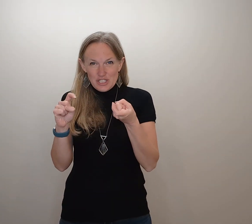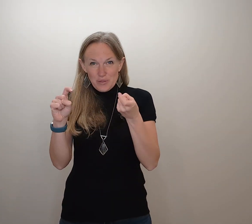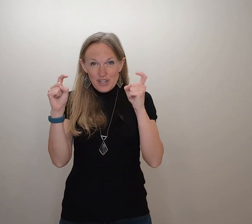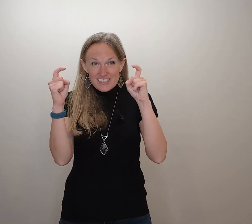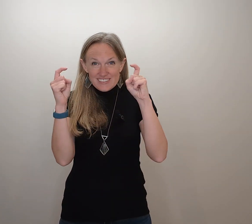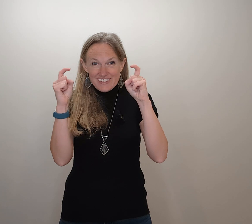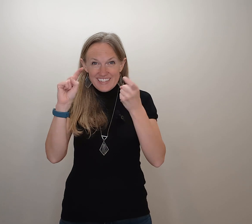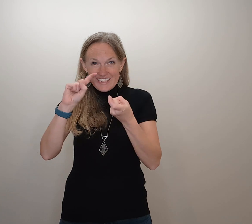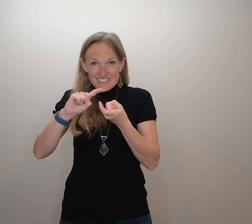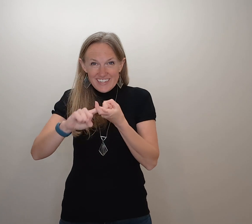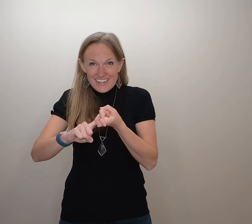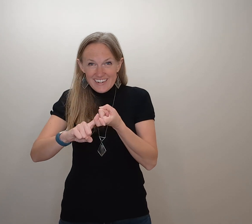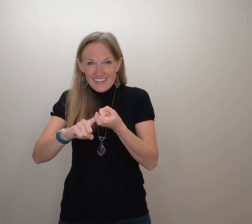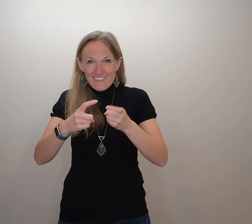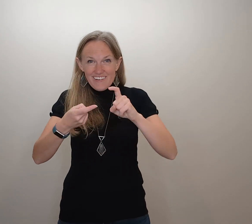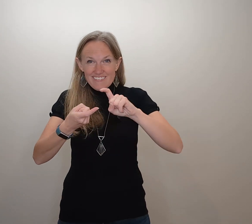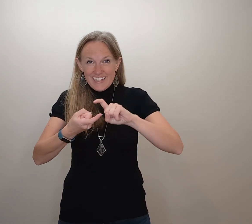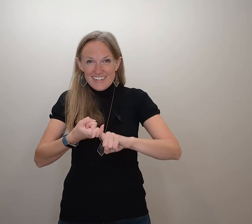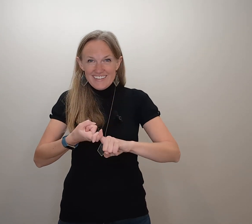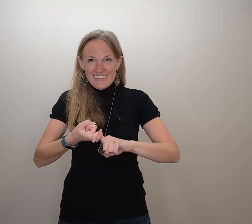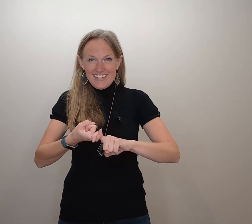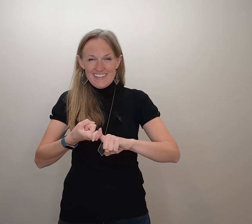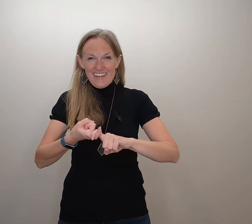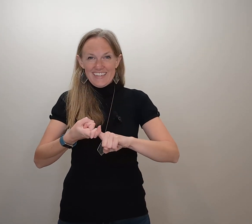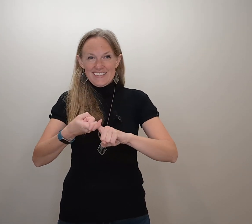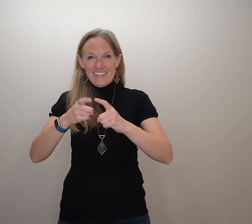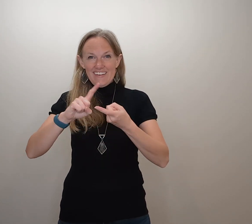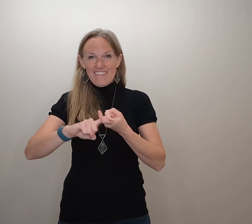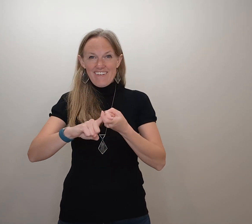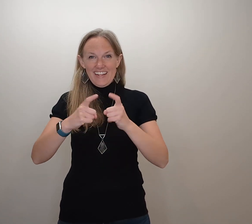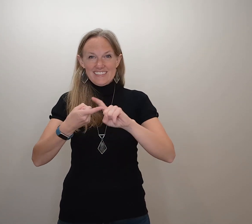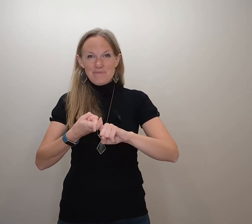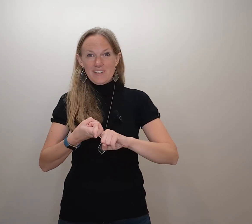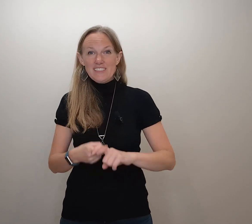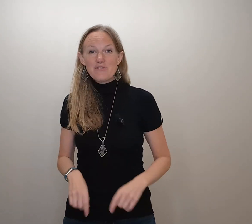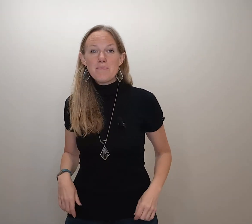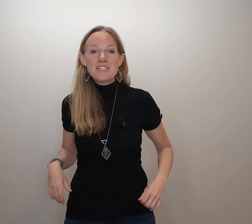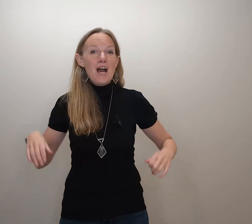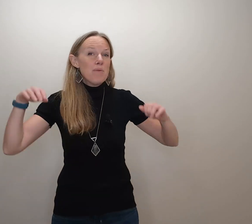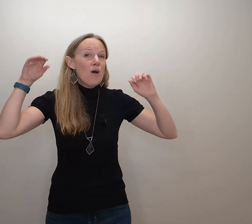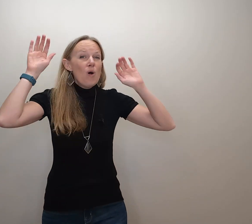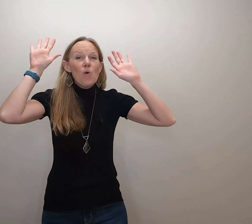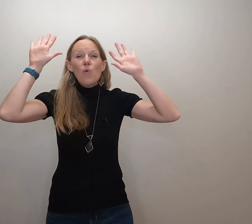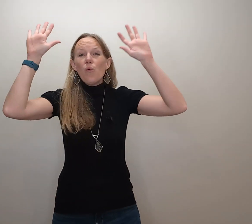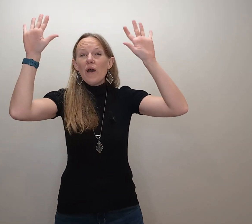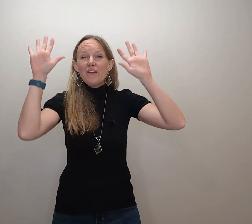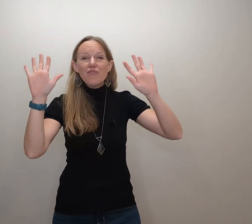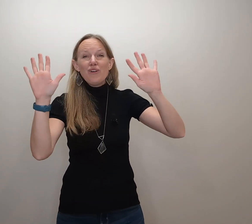2 hooks with your index finger. Hook one way, hook the other way. Friend. Okay, so from the top,